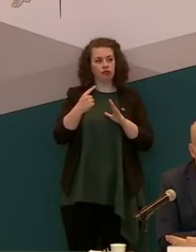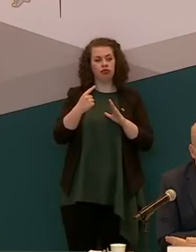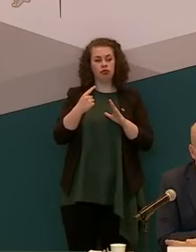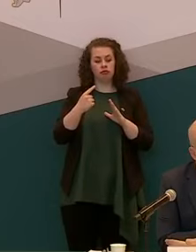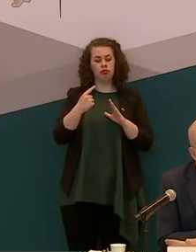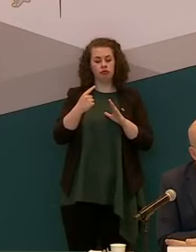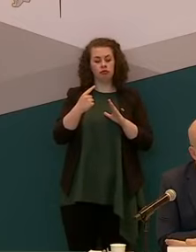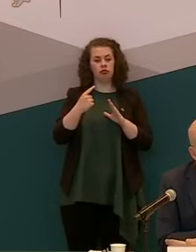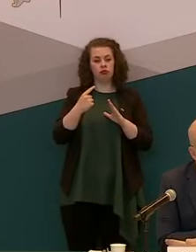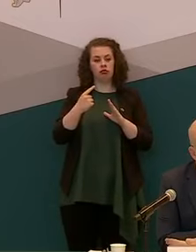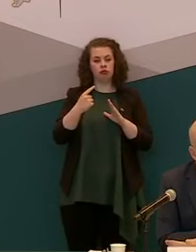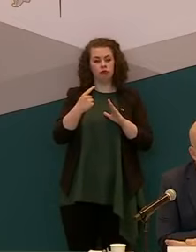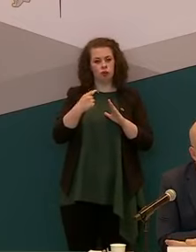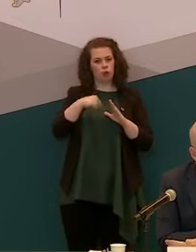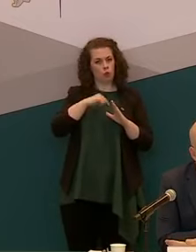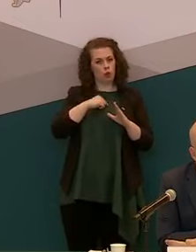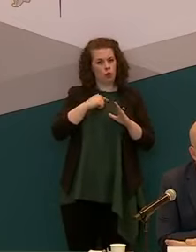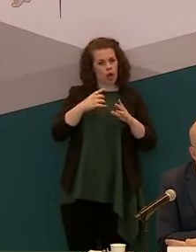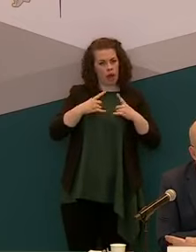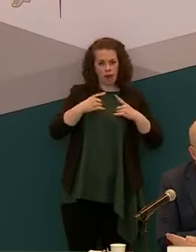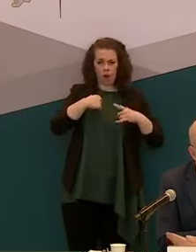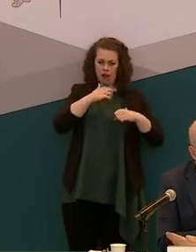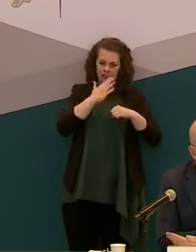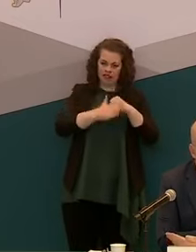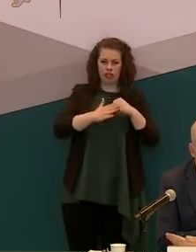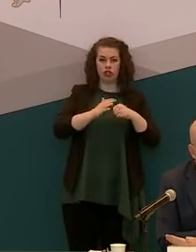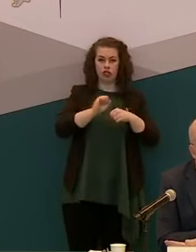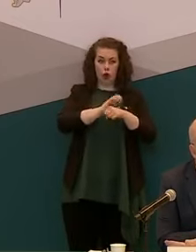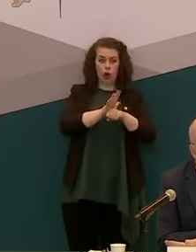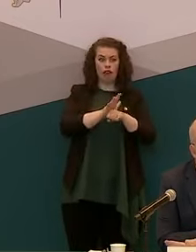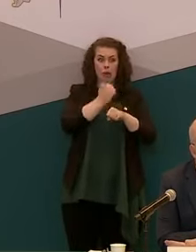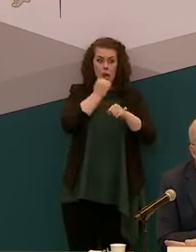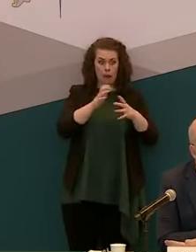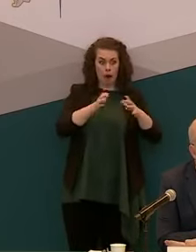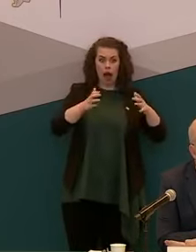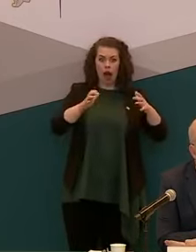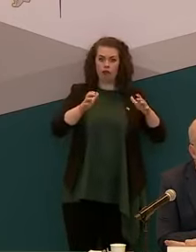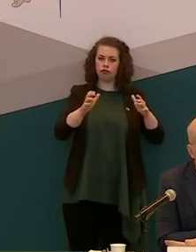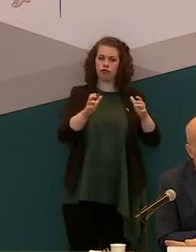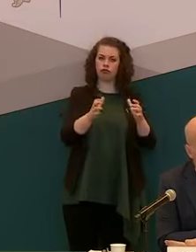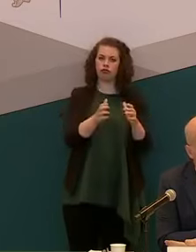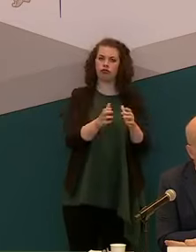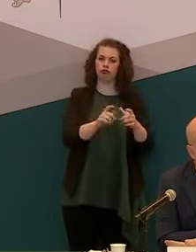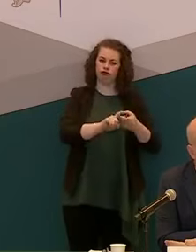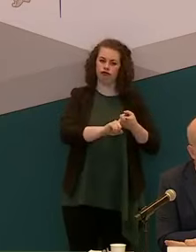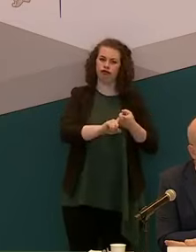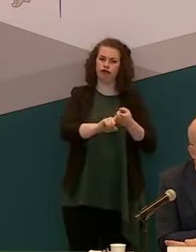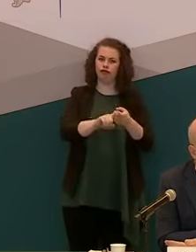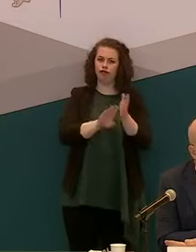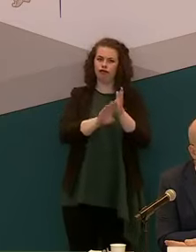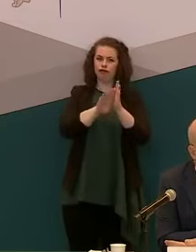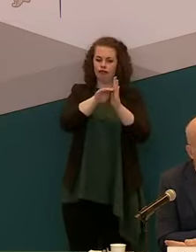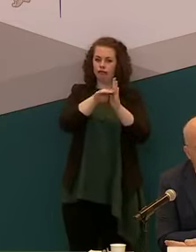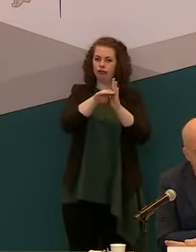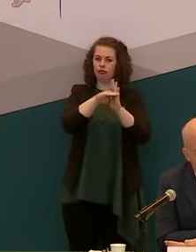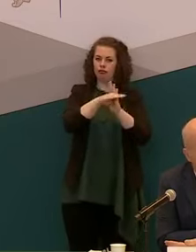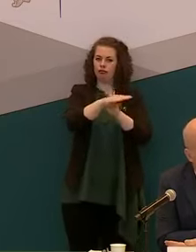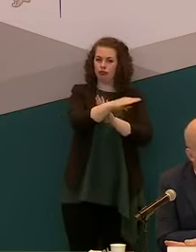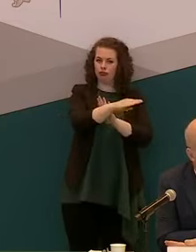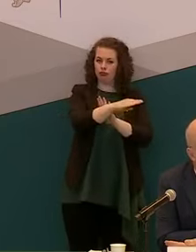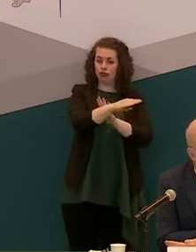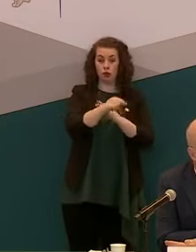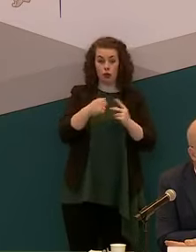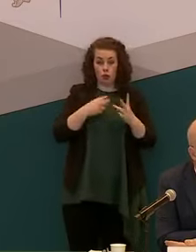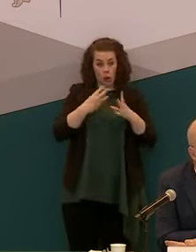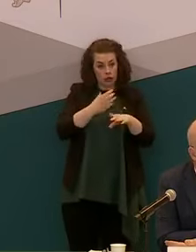be increasingly confident that we've suppressed the infection, that it's stopped growing in effect, and we're seeing that across a number of parameters. We want to continue